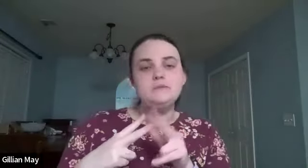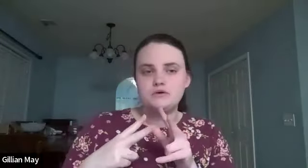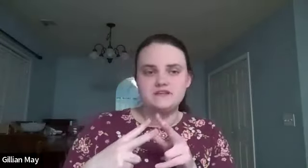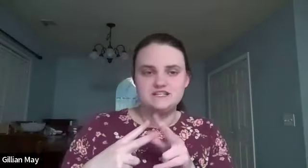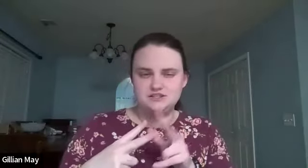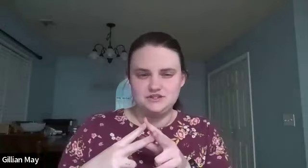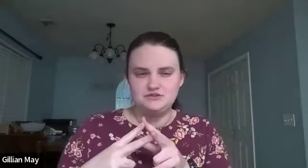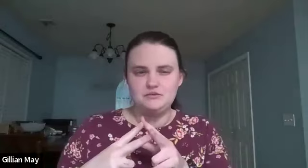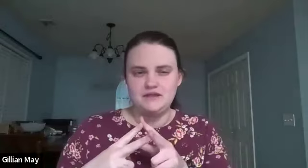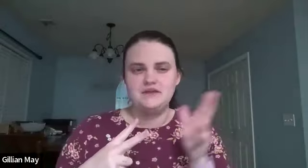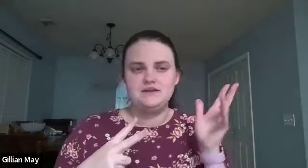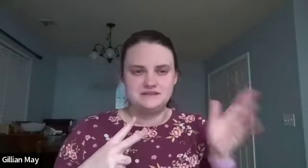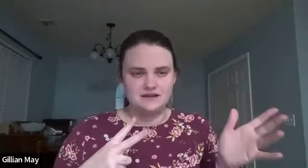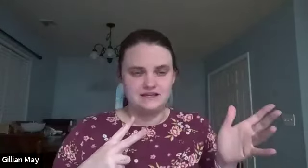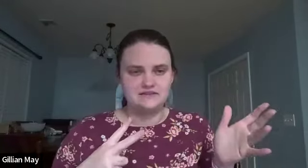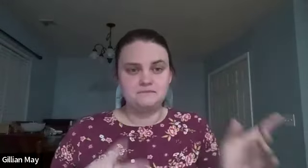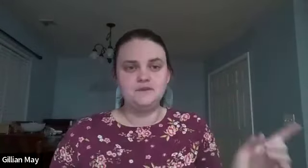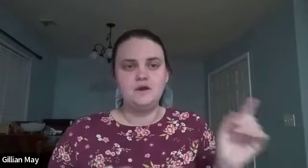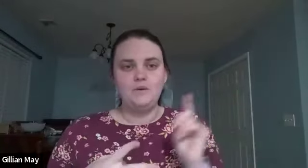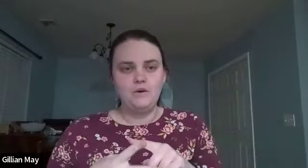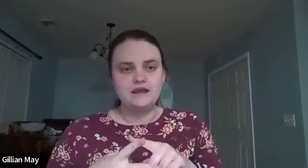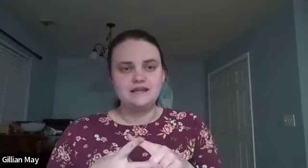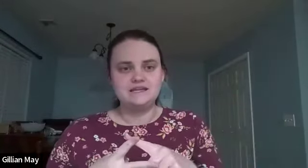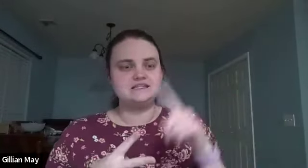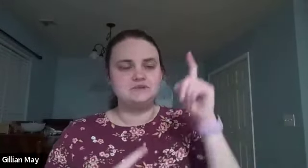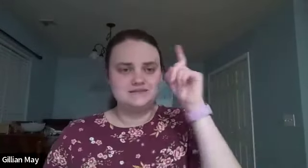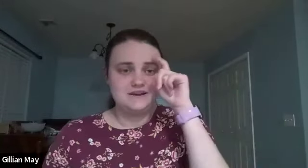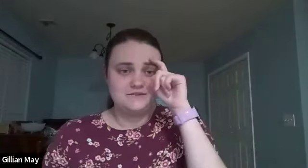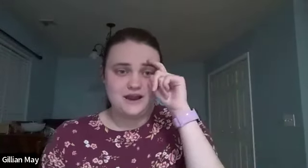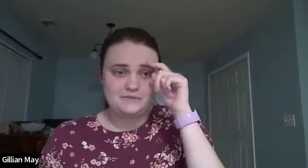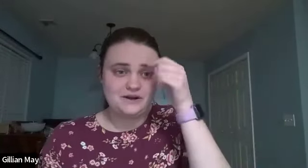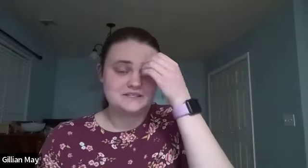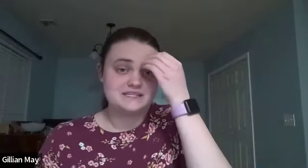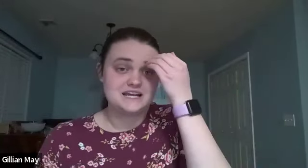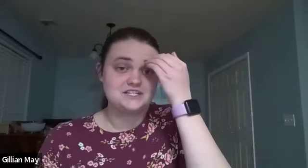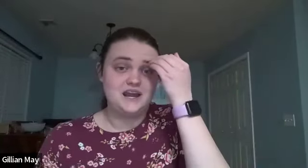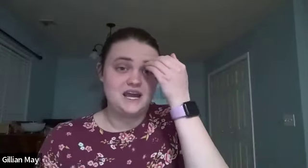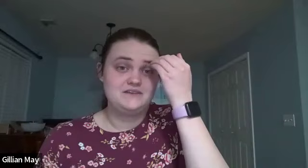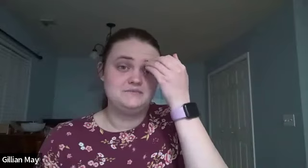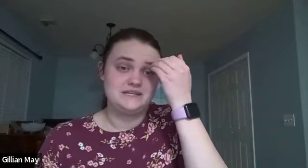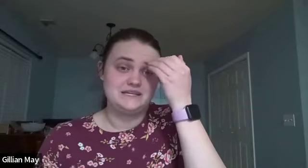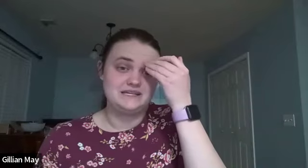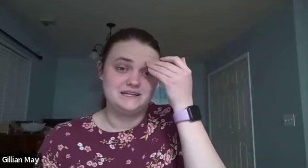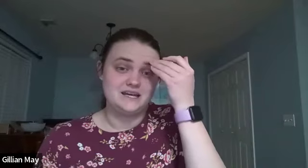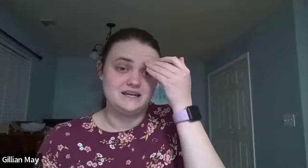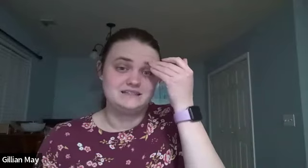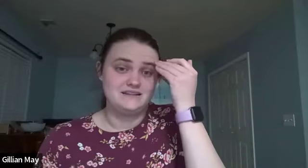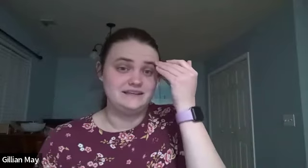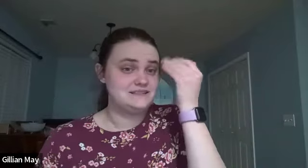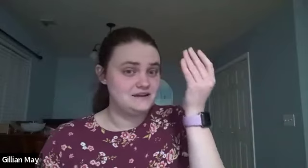important things that you do with signing to them. One is the placement of your eyebrows is actually kind of a big telling sign for